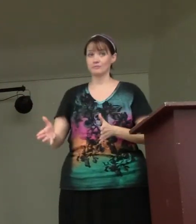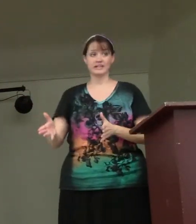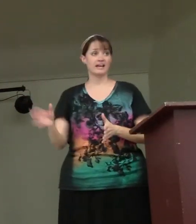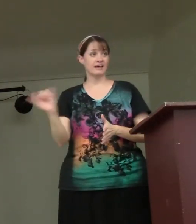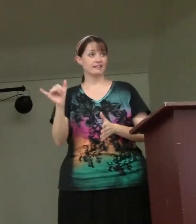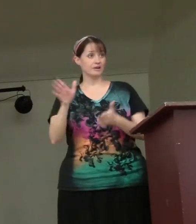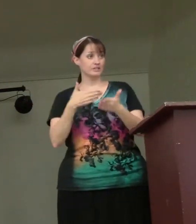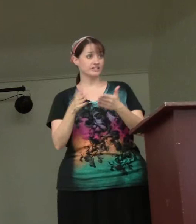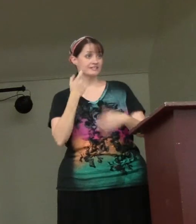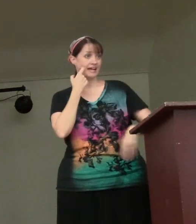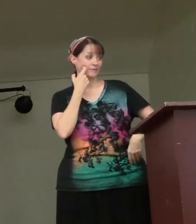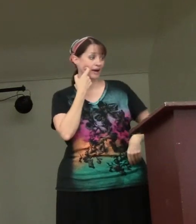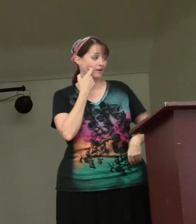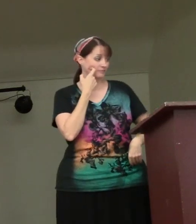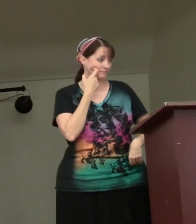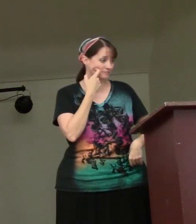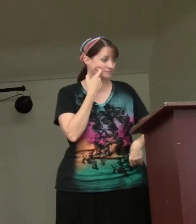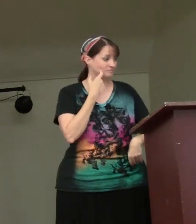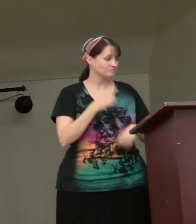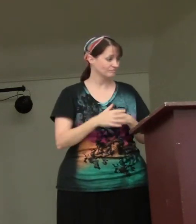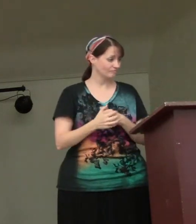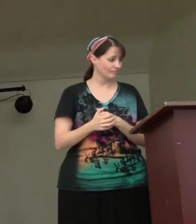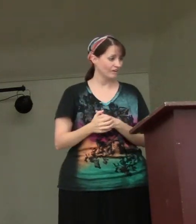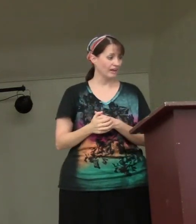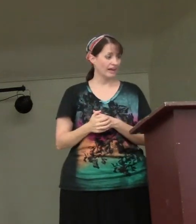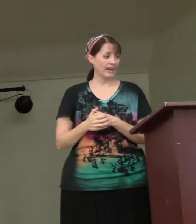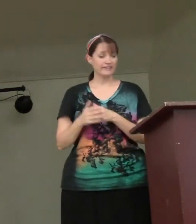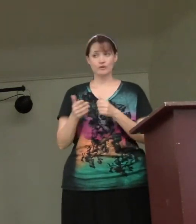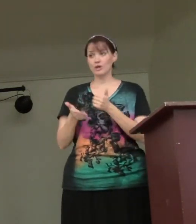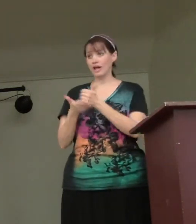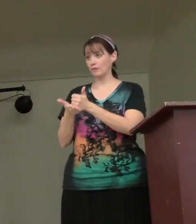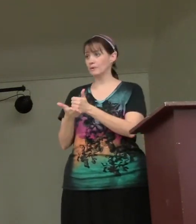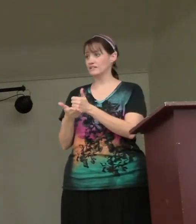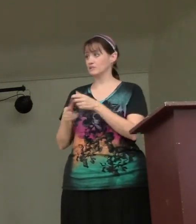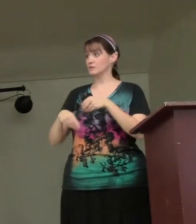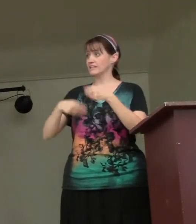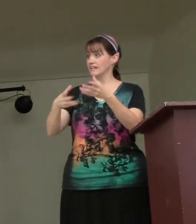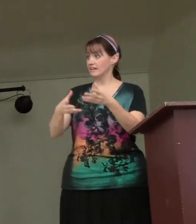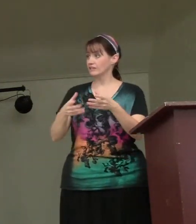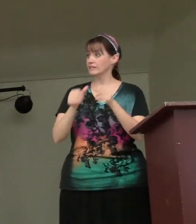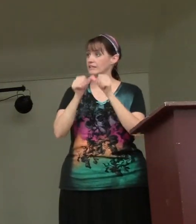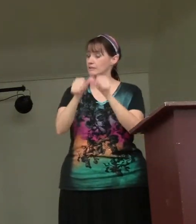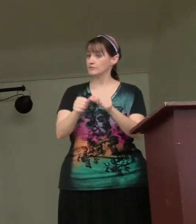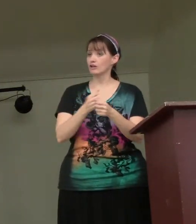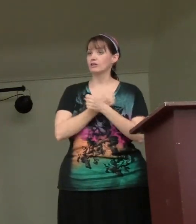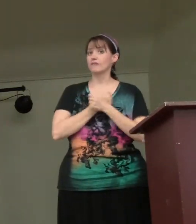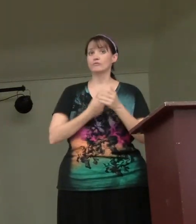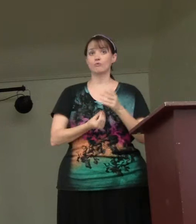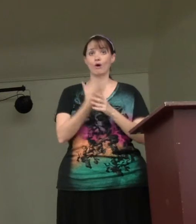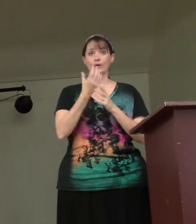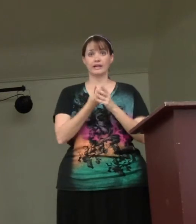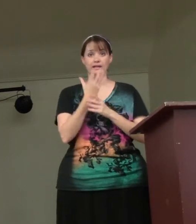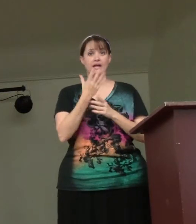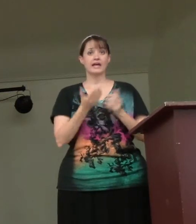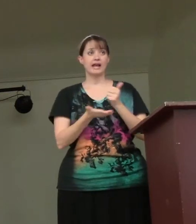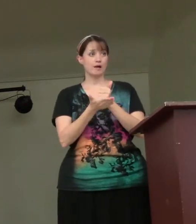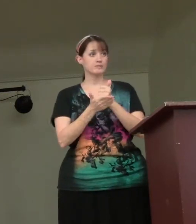me, like we just sang about. And that it will help us as we give, keeps our love growing. It helps us